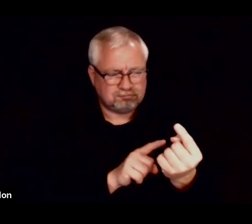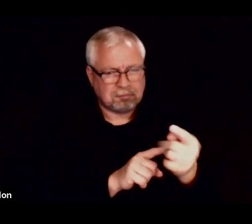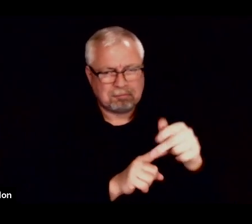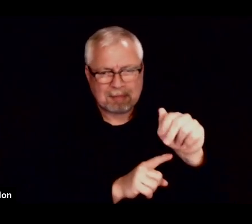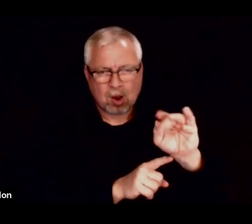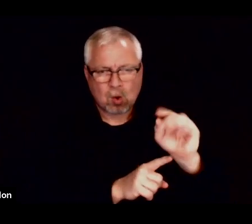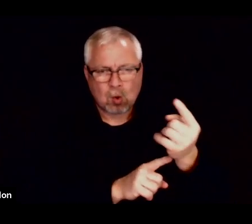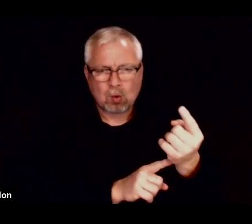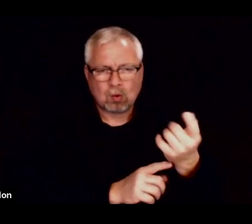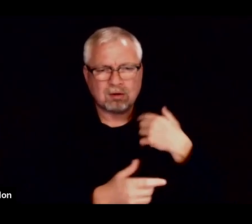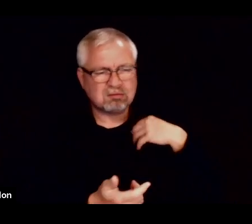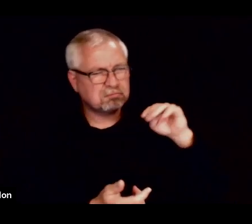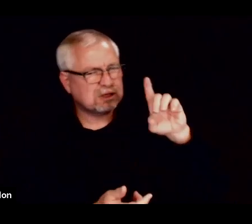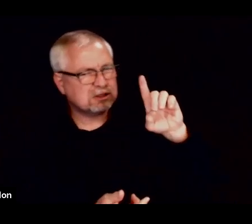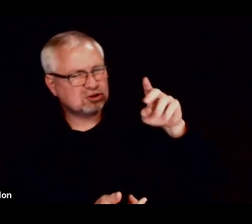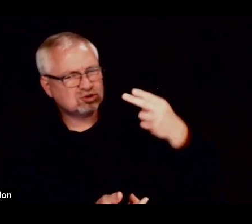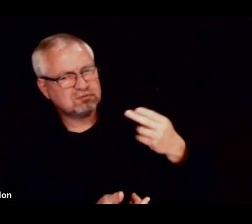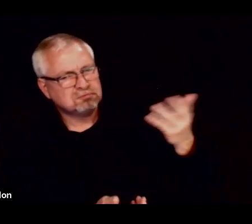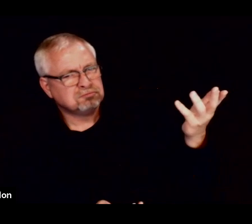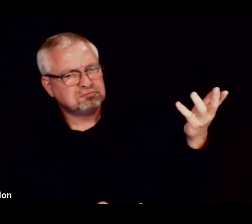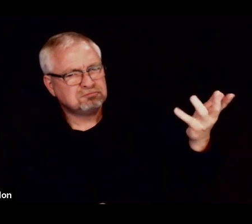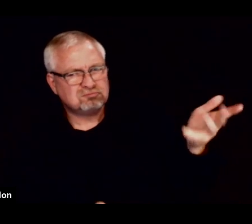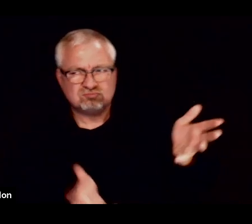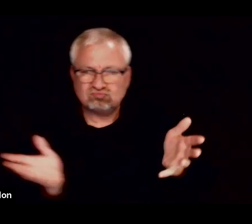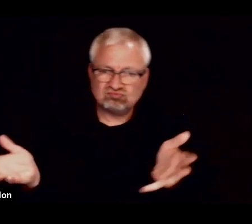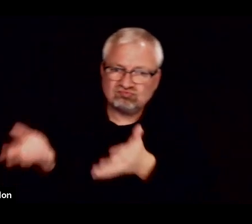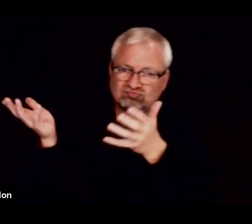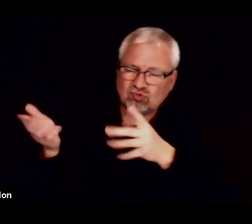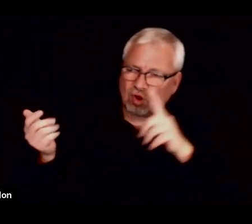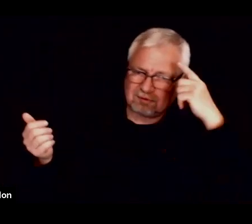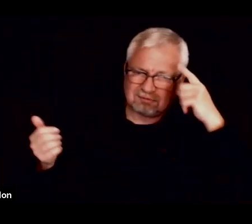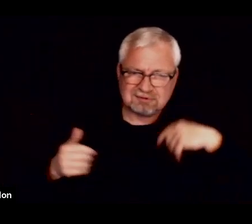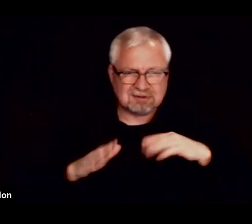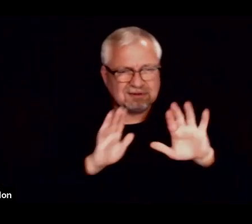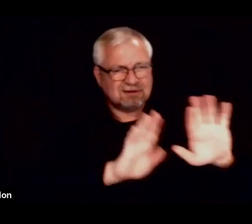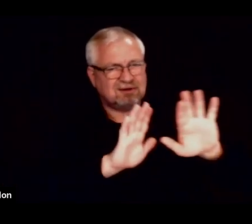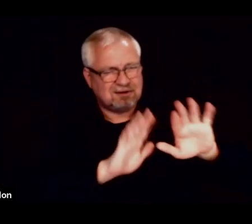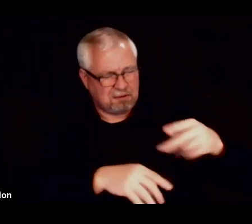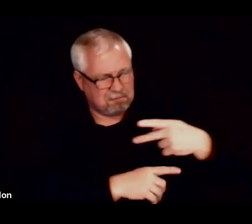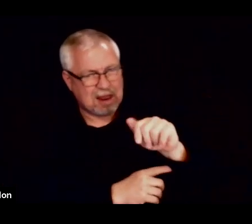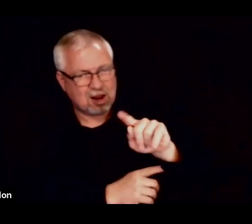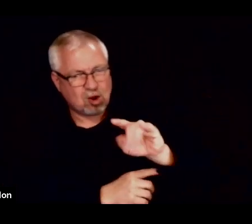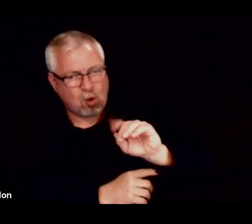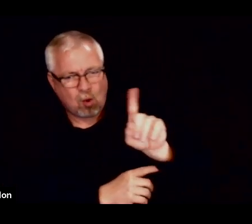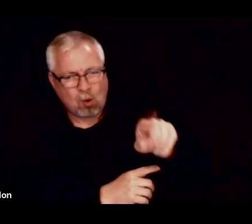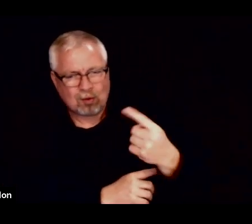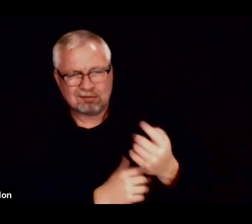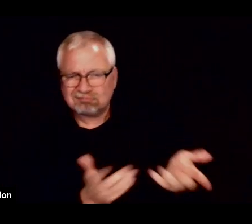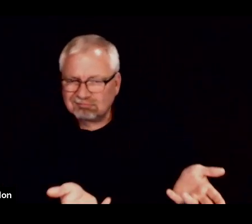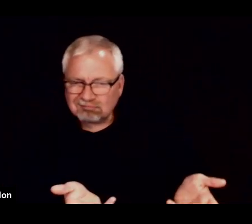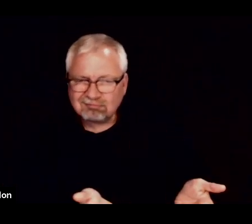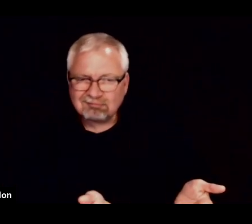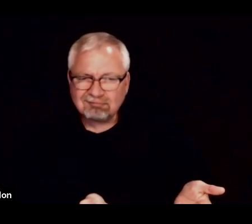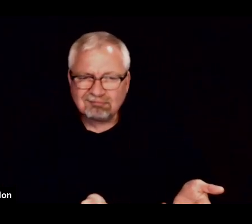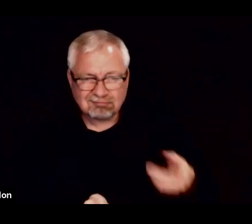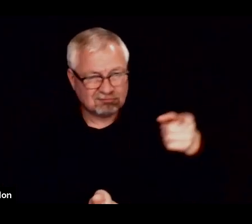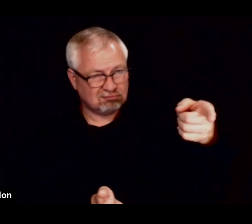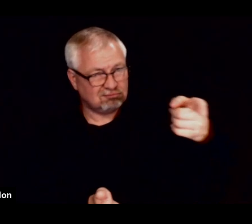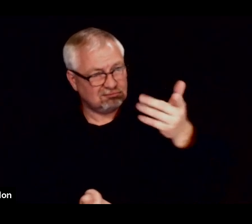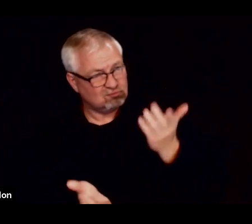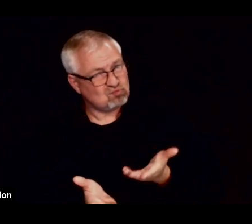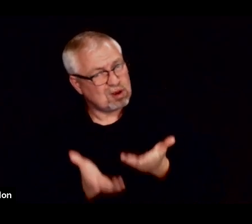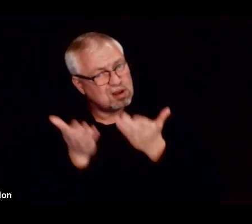that back to the level we have today. Can you confirm that? Was there a more broad recommendation being recommended, and then the health department with